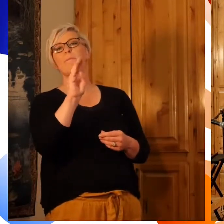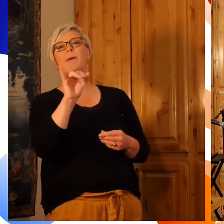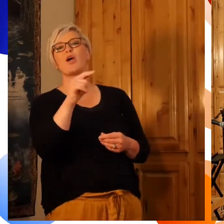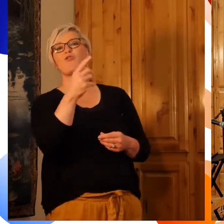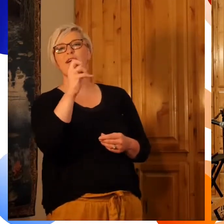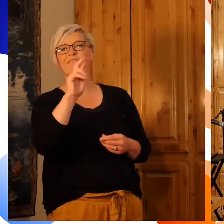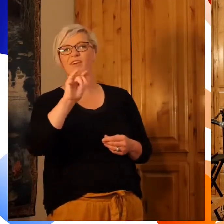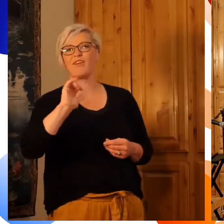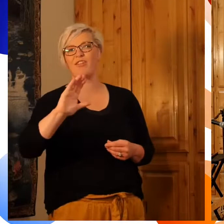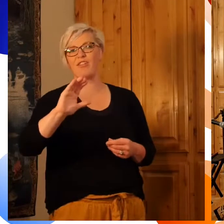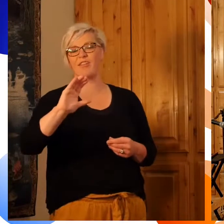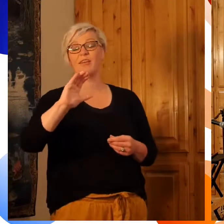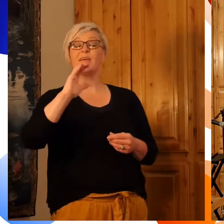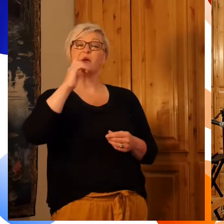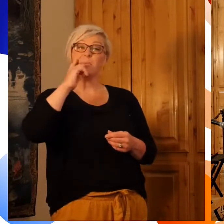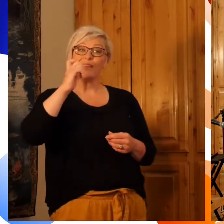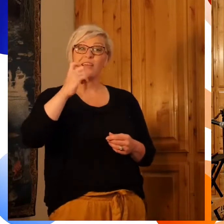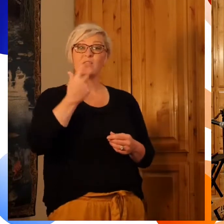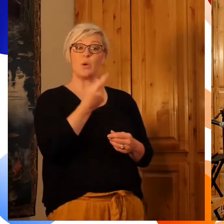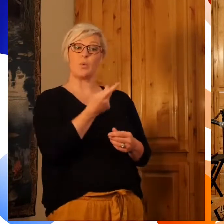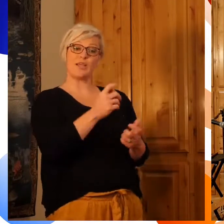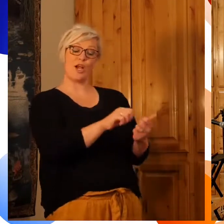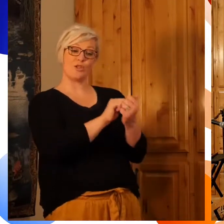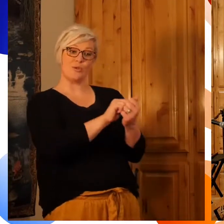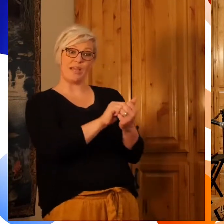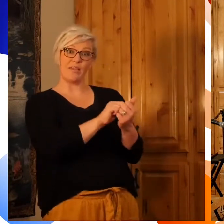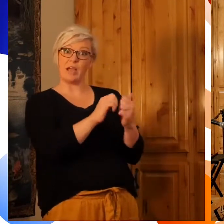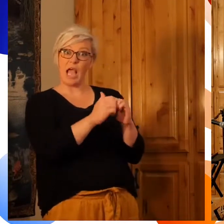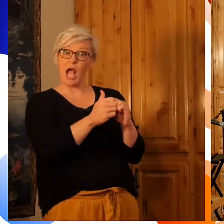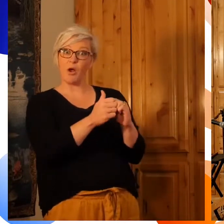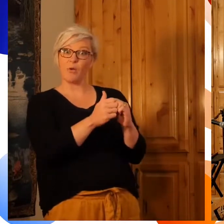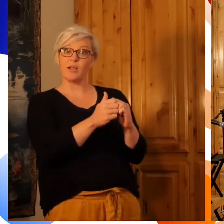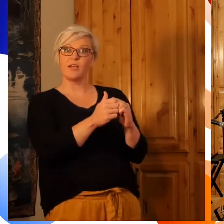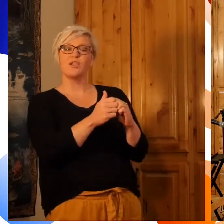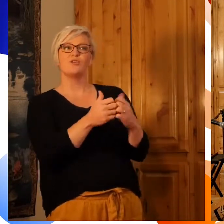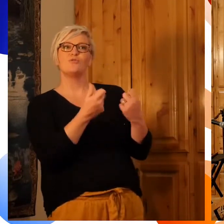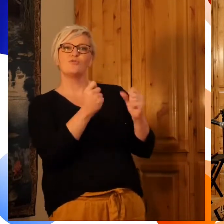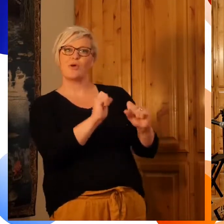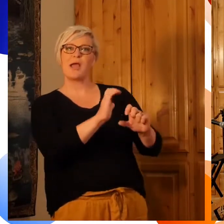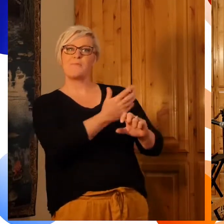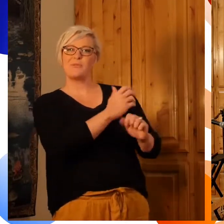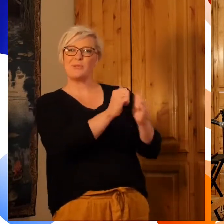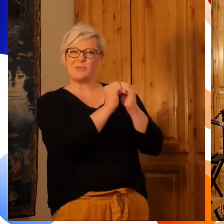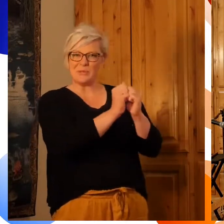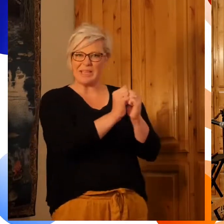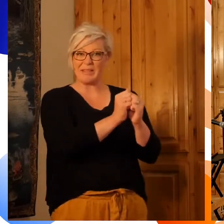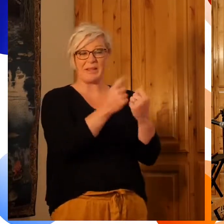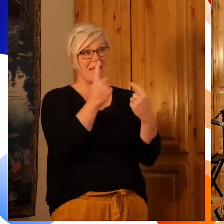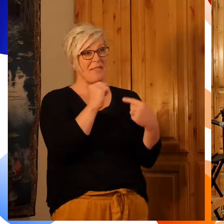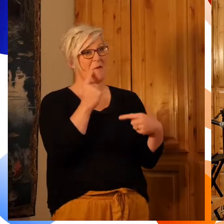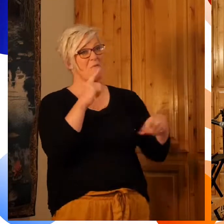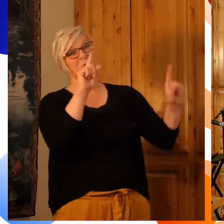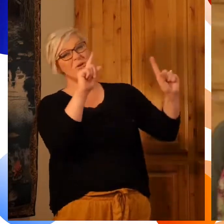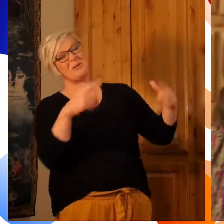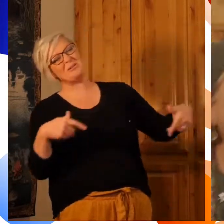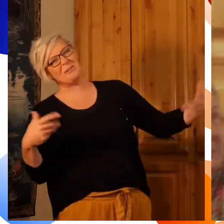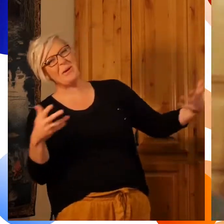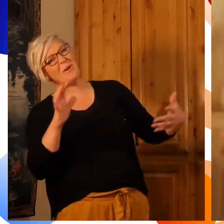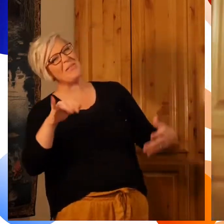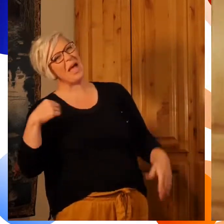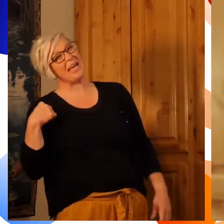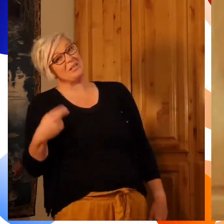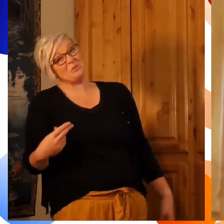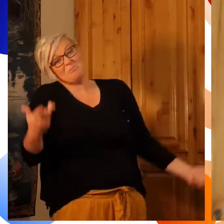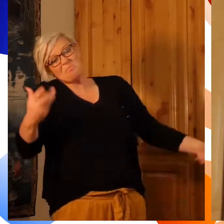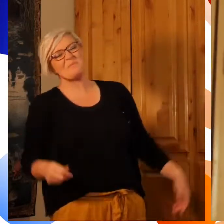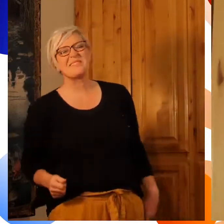together by pairing up to try a few tunes, and it worked, and that was history. And so we've played that music